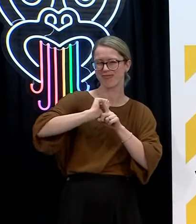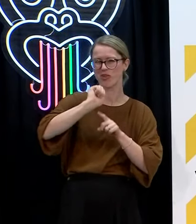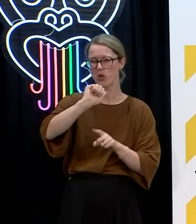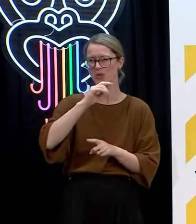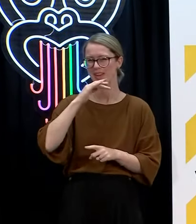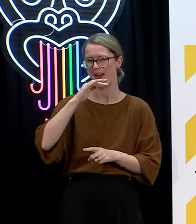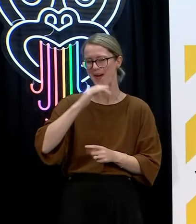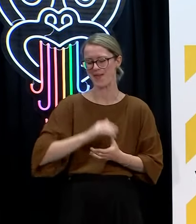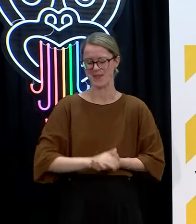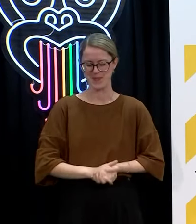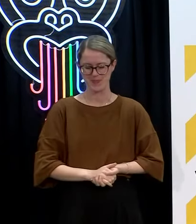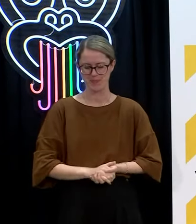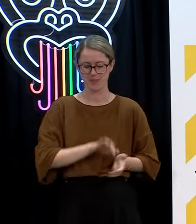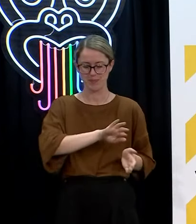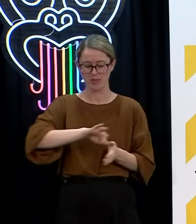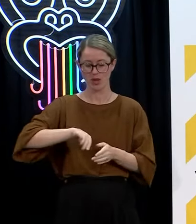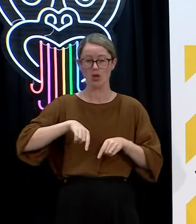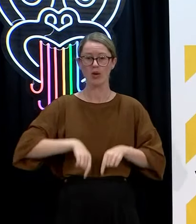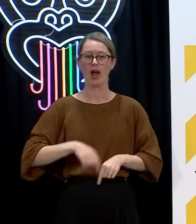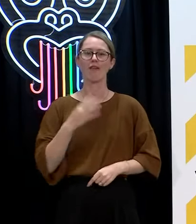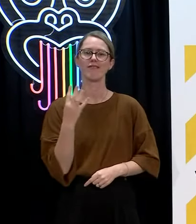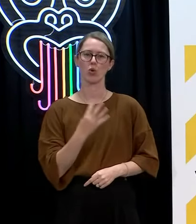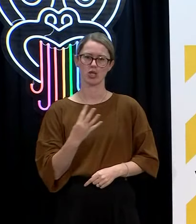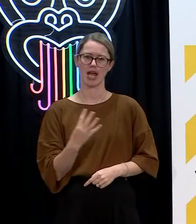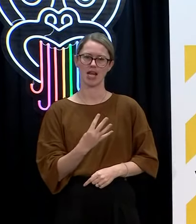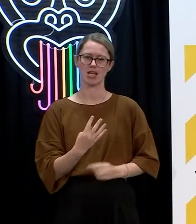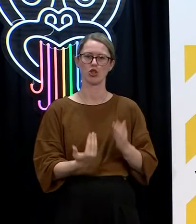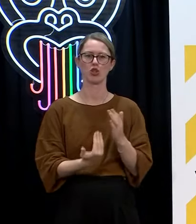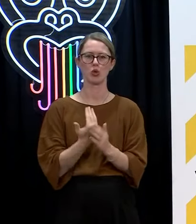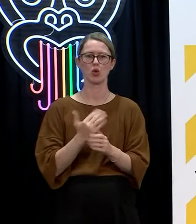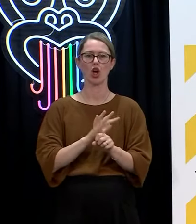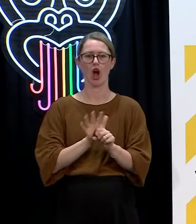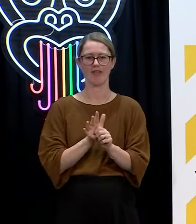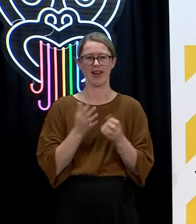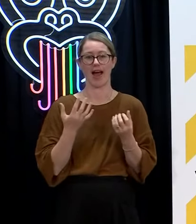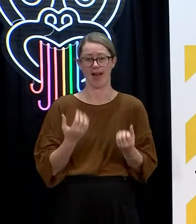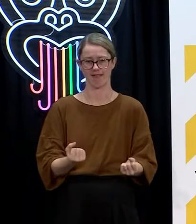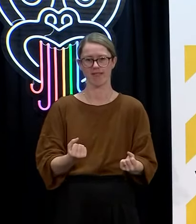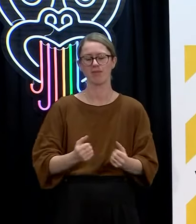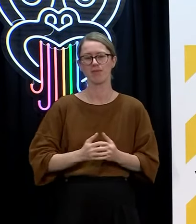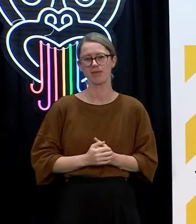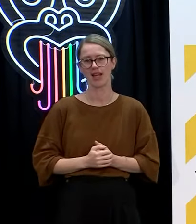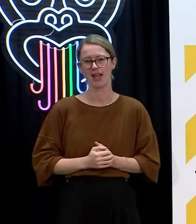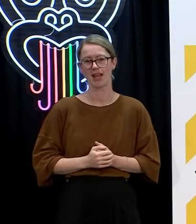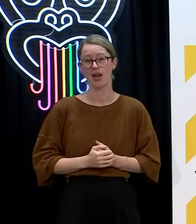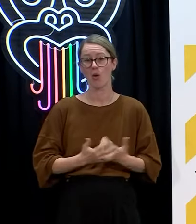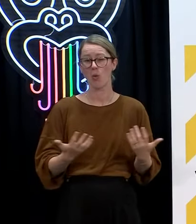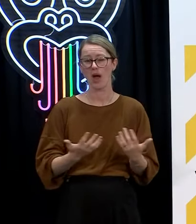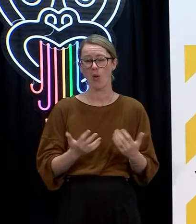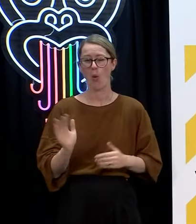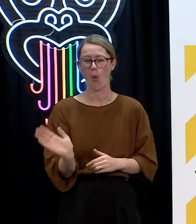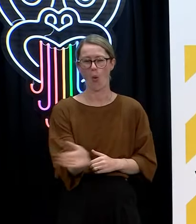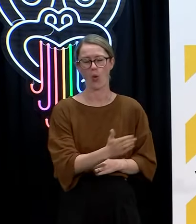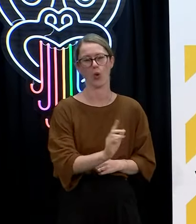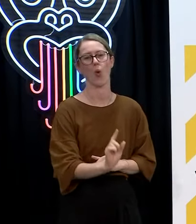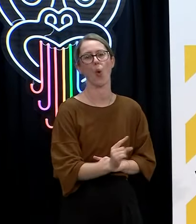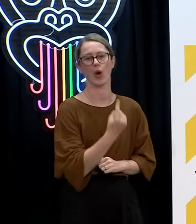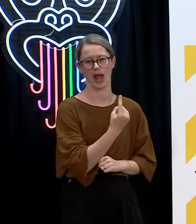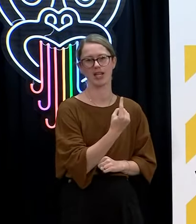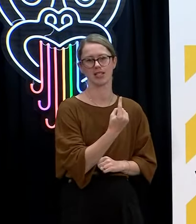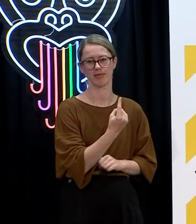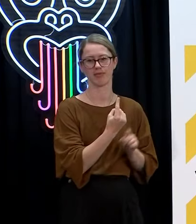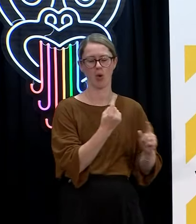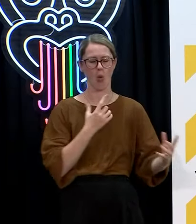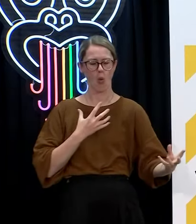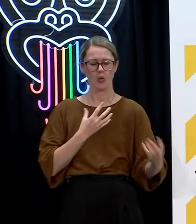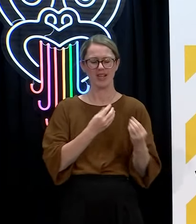during the week. Today there are 14 new cases of COVID-19 in the community. All of these are in Auckland, and it takes